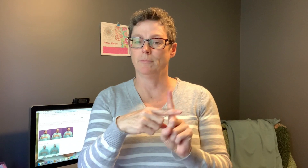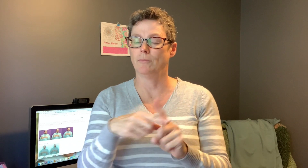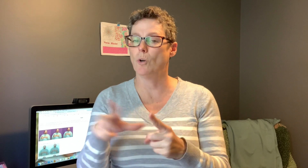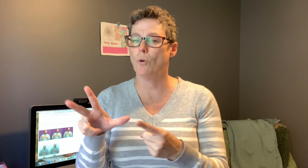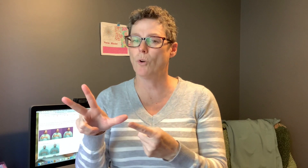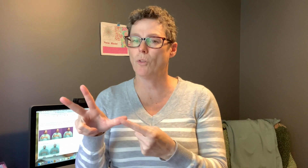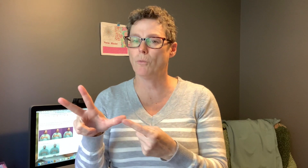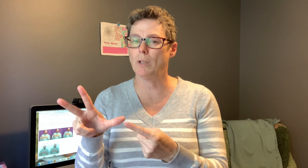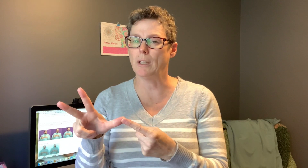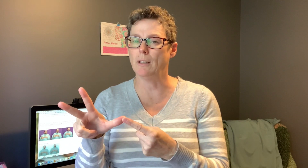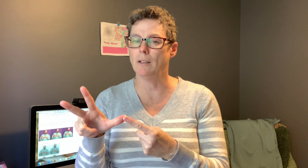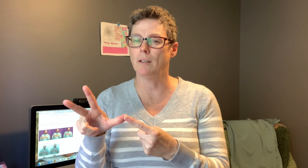or 3.